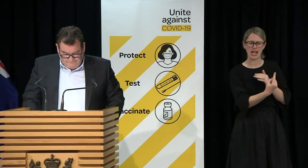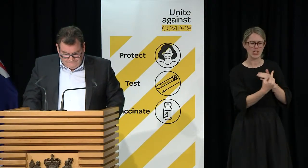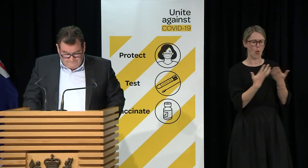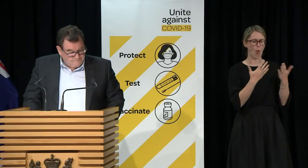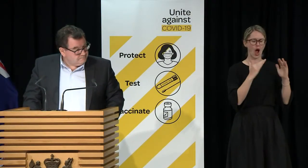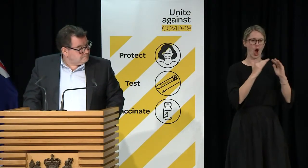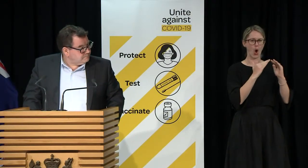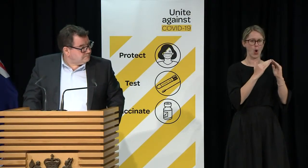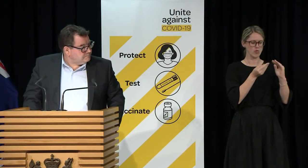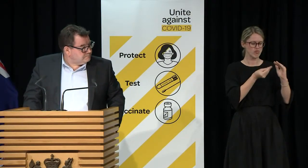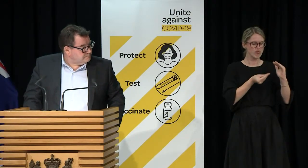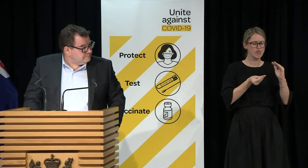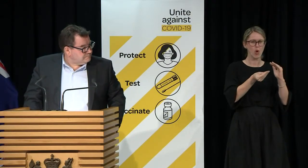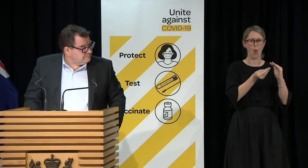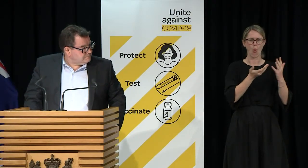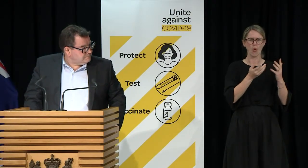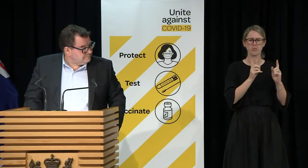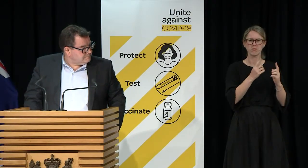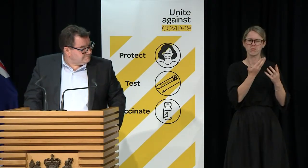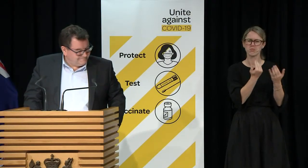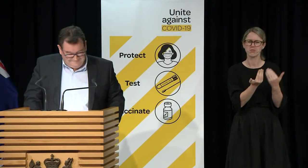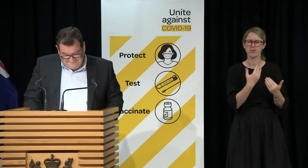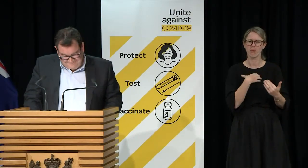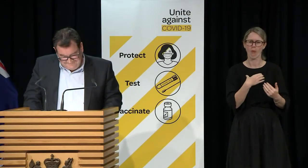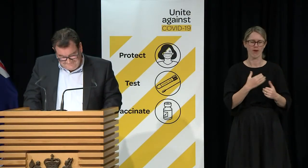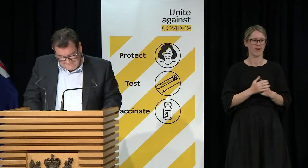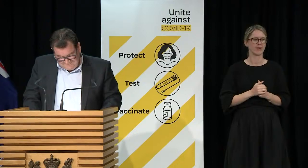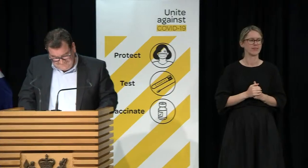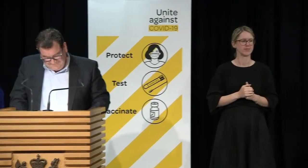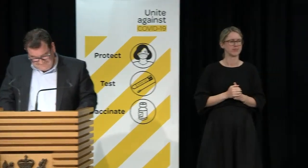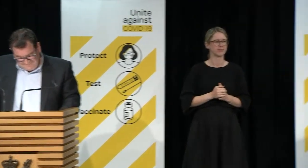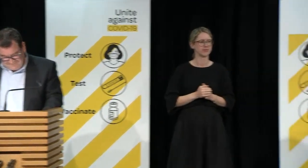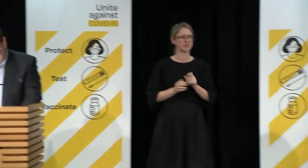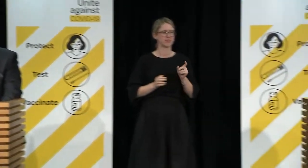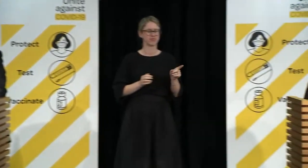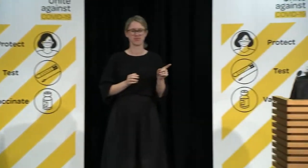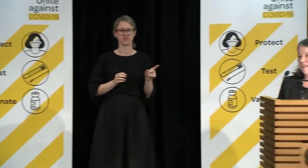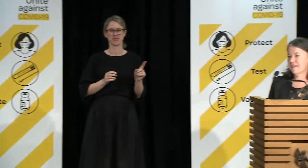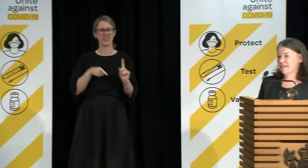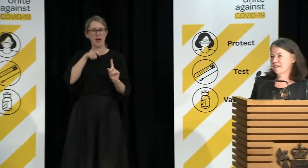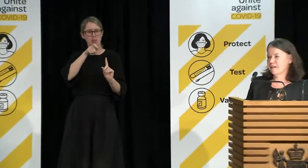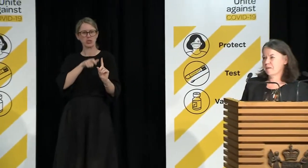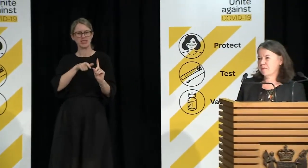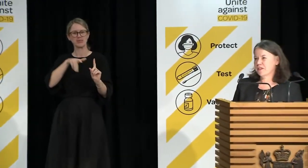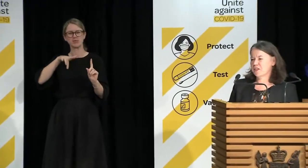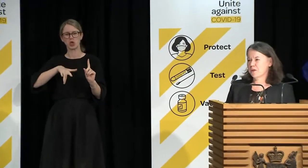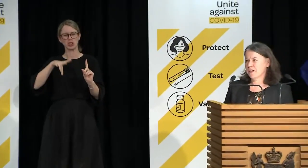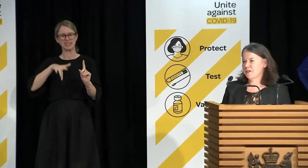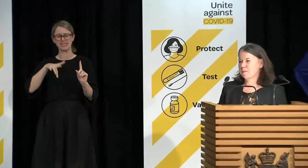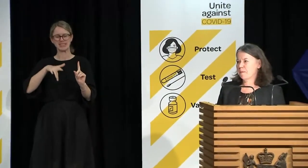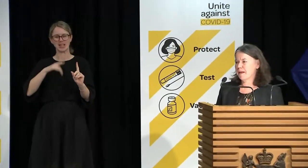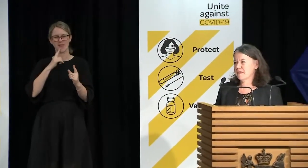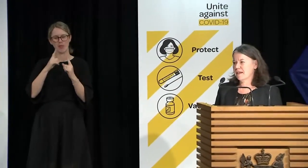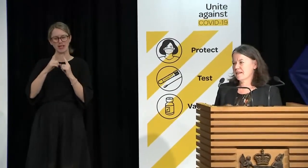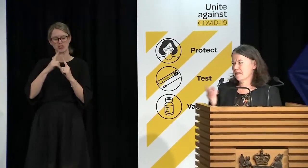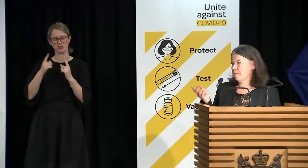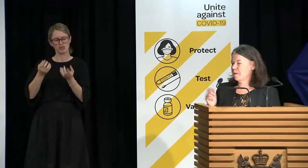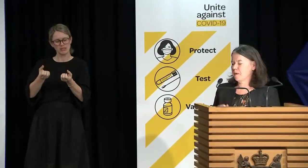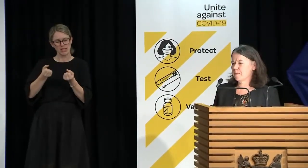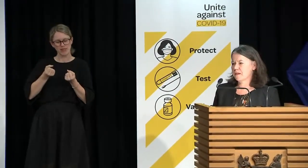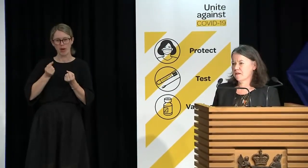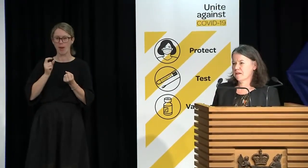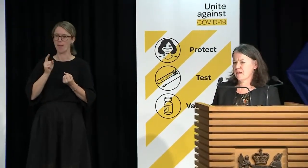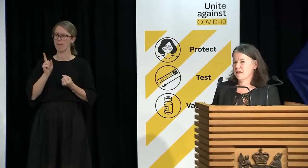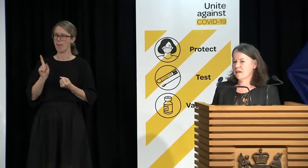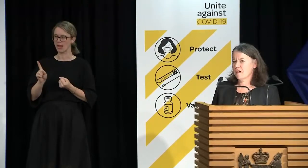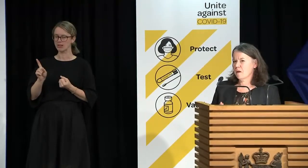home, any locations of interest? I don't have the details of that particular situation, but as the Deputy